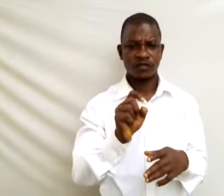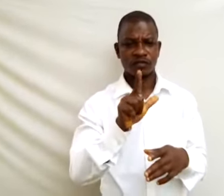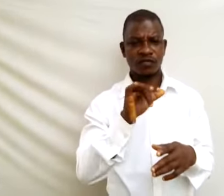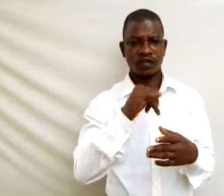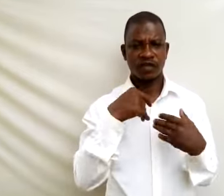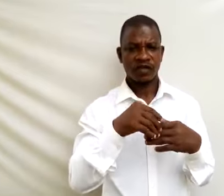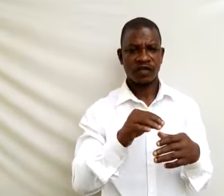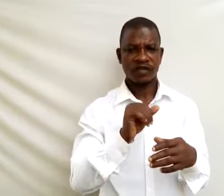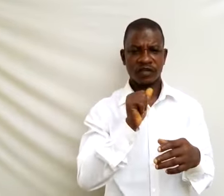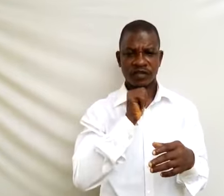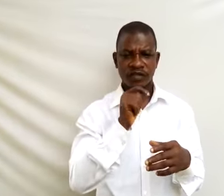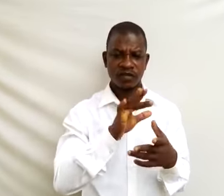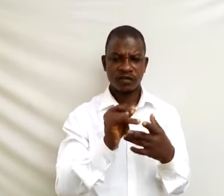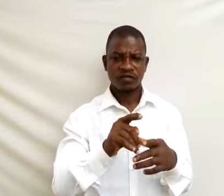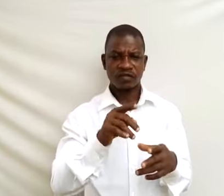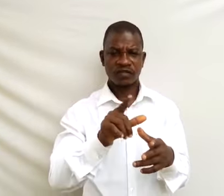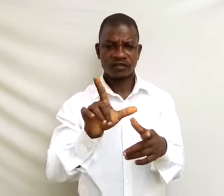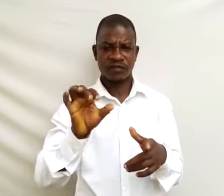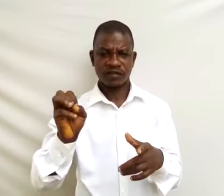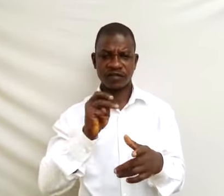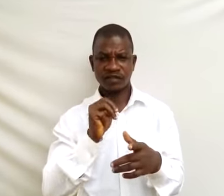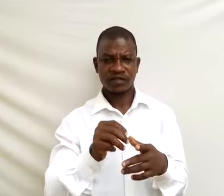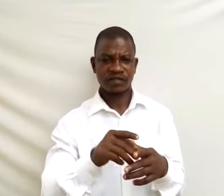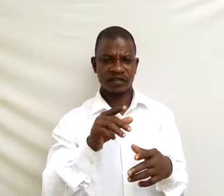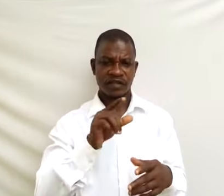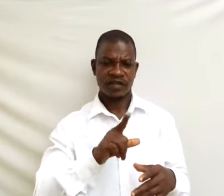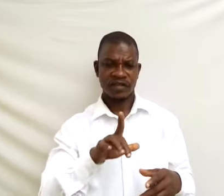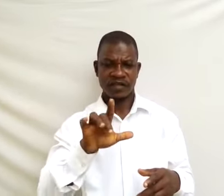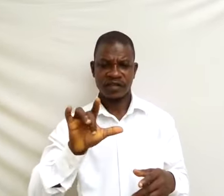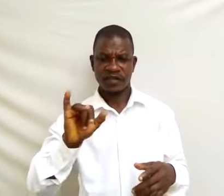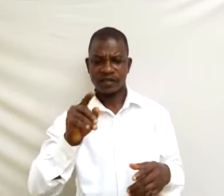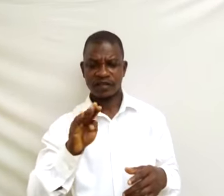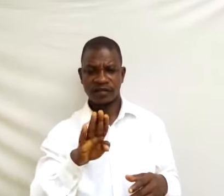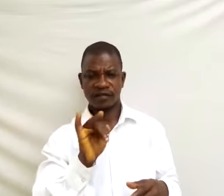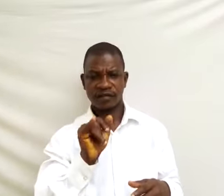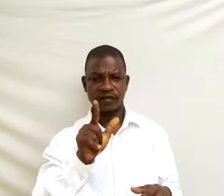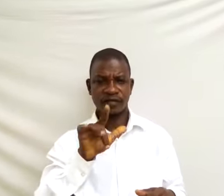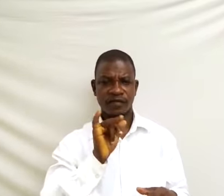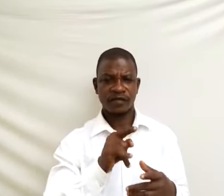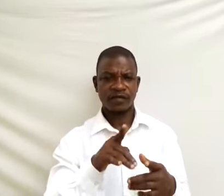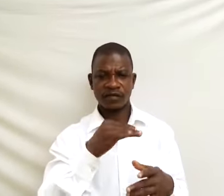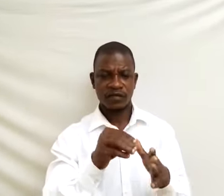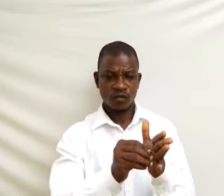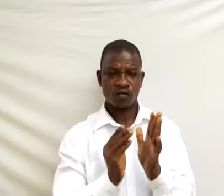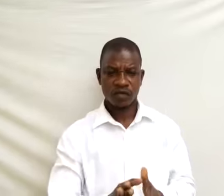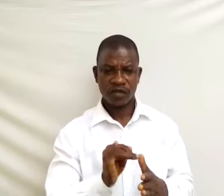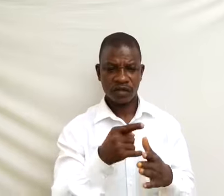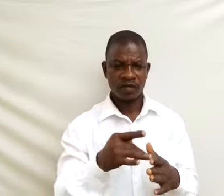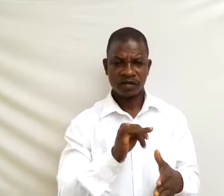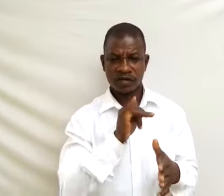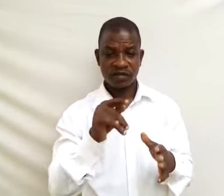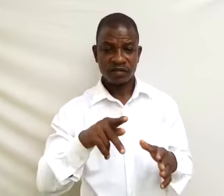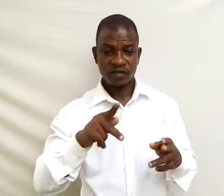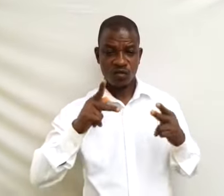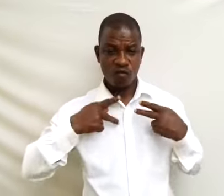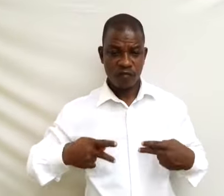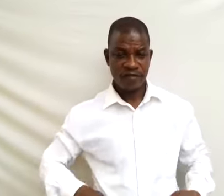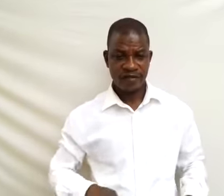liability. That is, the owner of the business is personally liable for debt